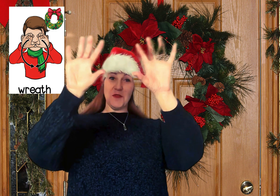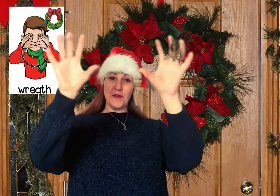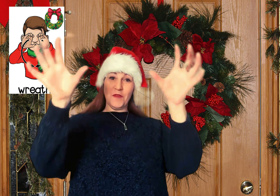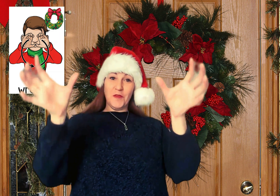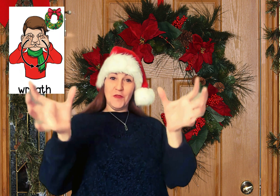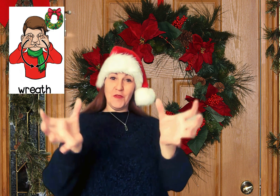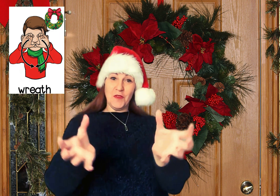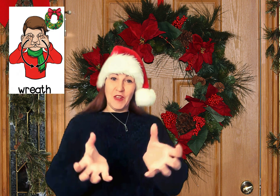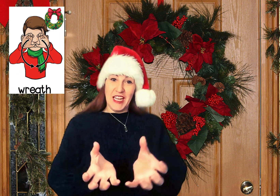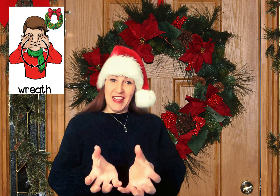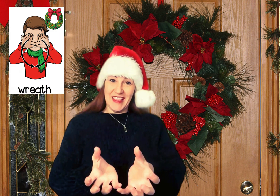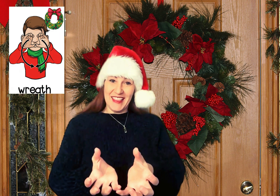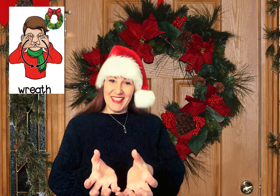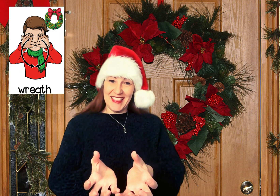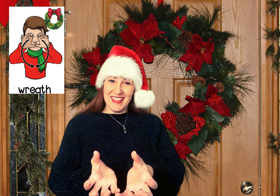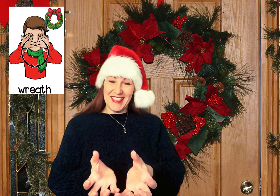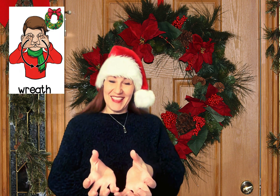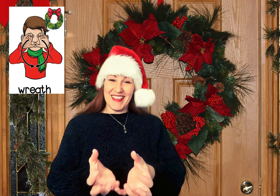Wreath.